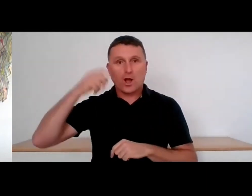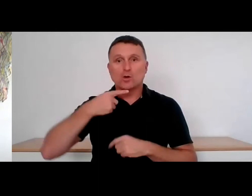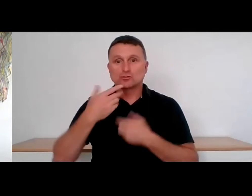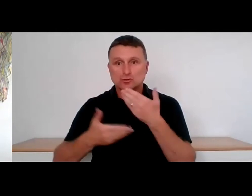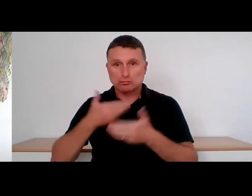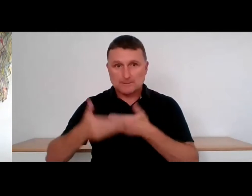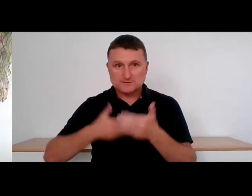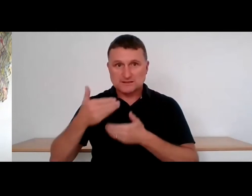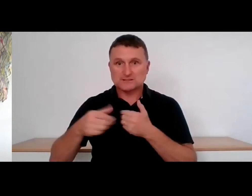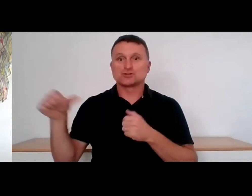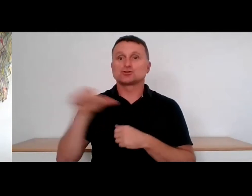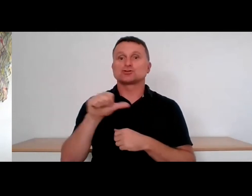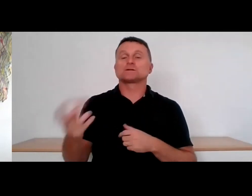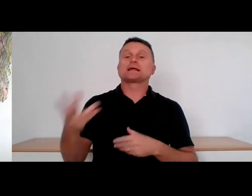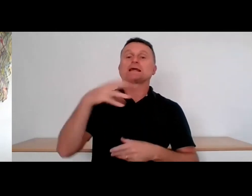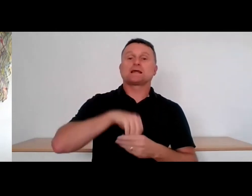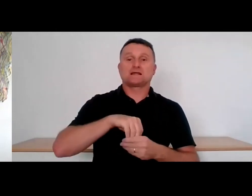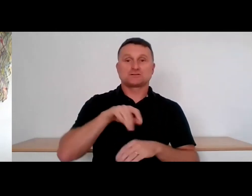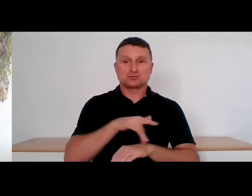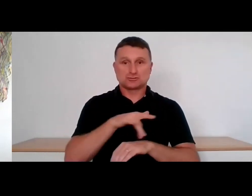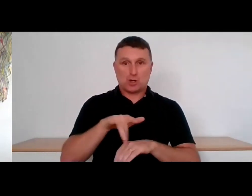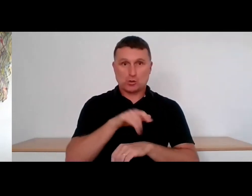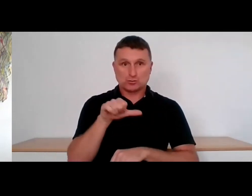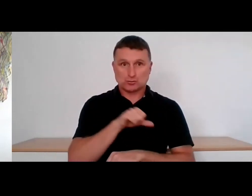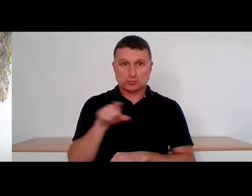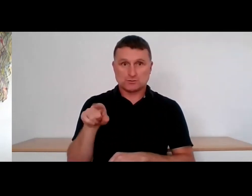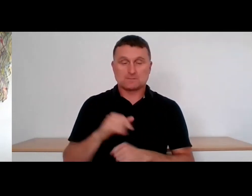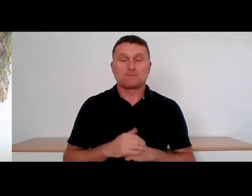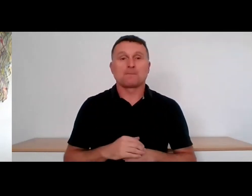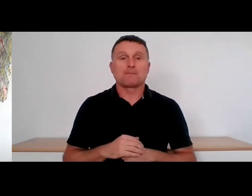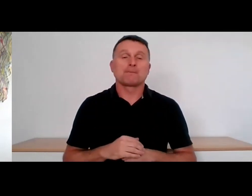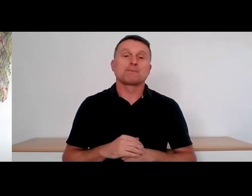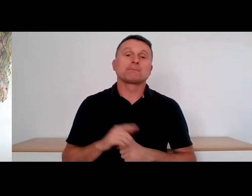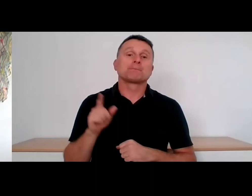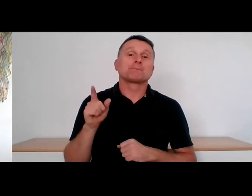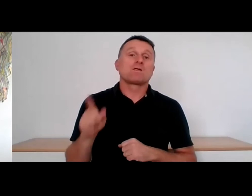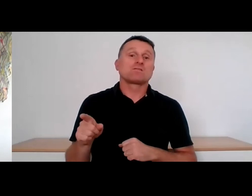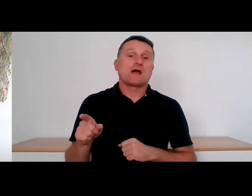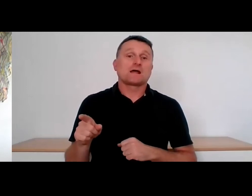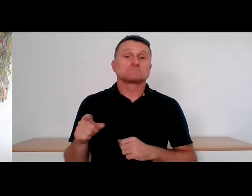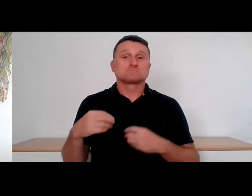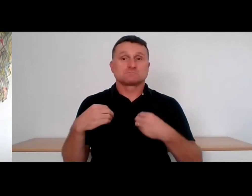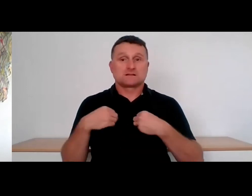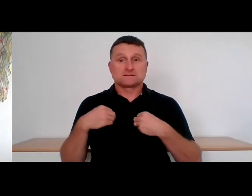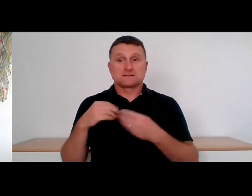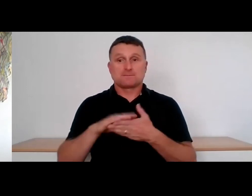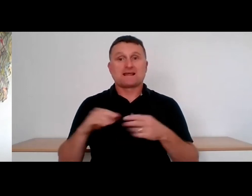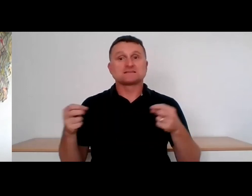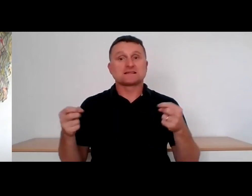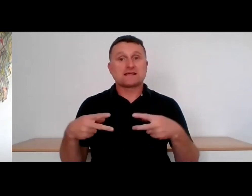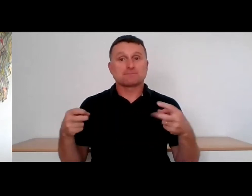into its shows. Note, in this fictitious example, captioning is already in